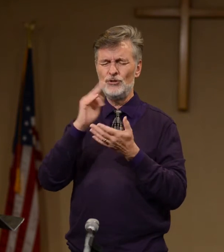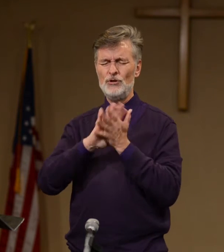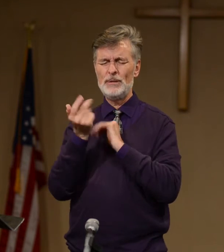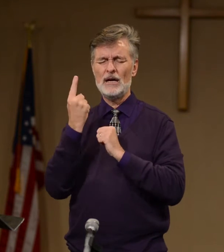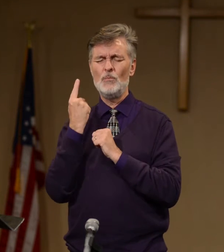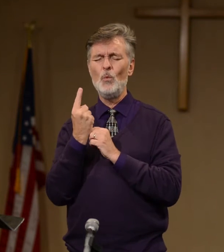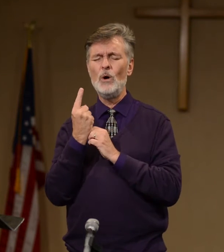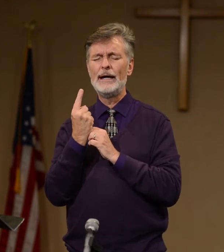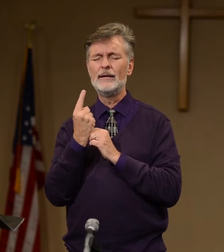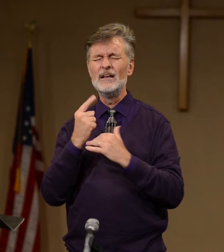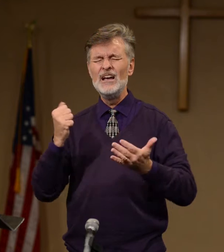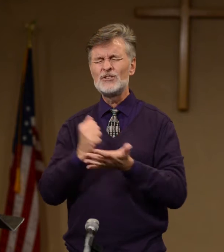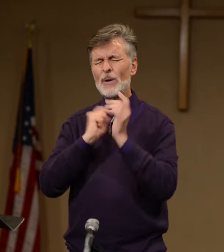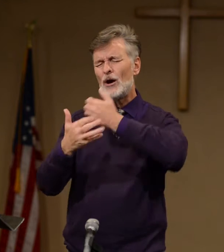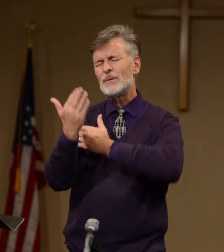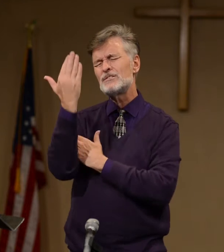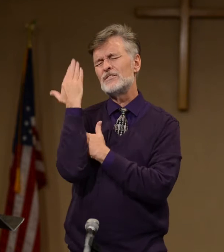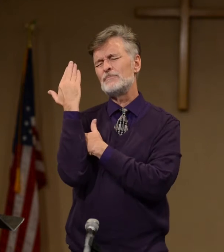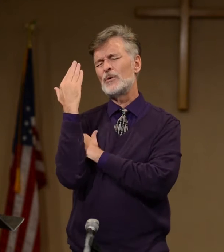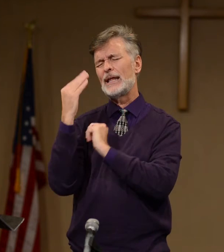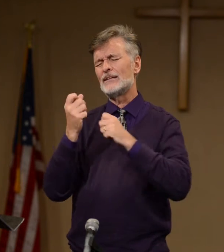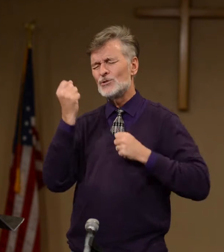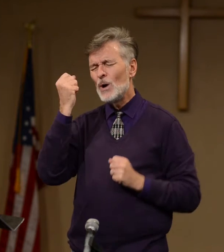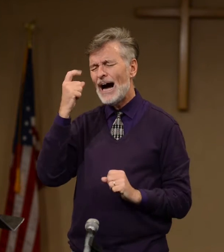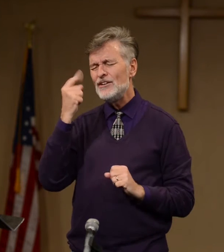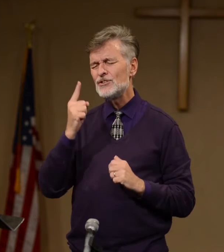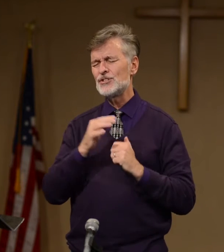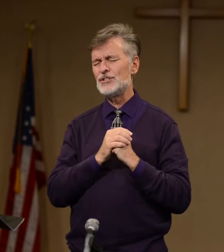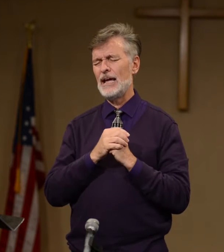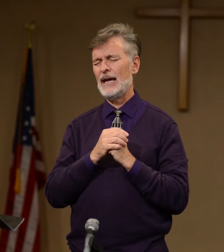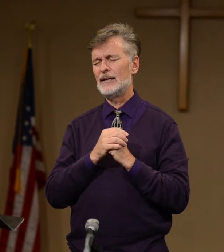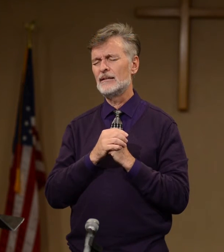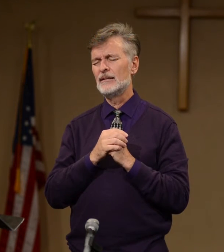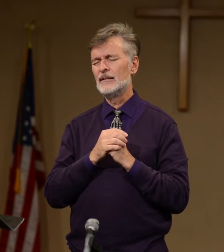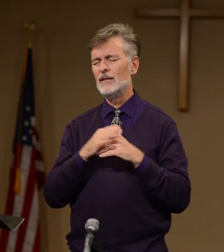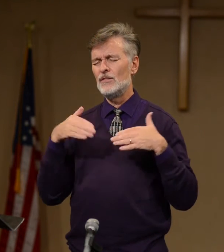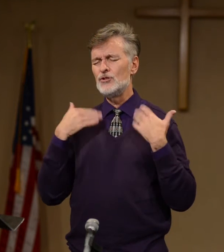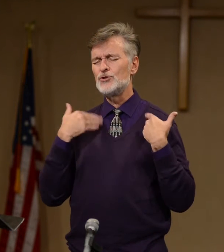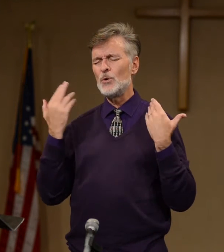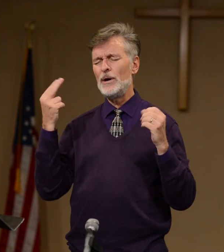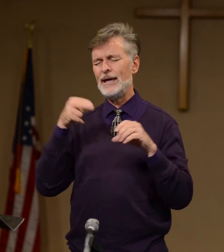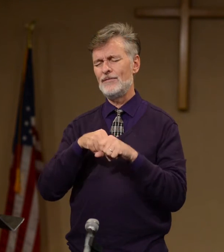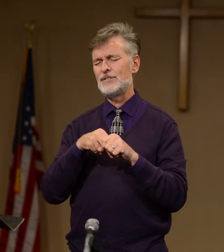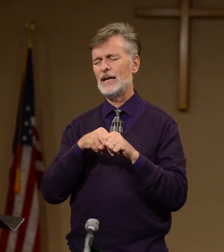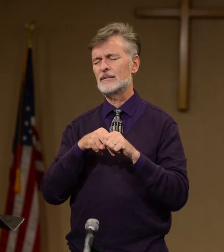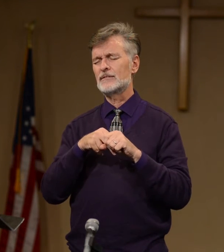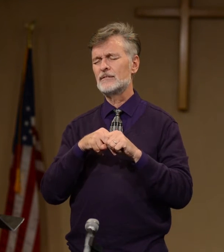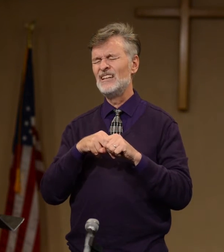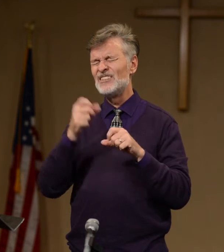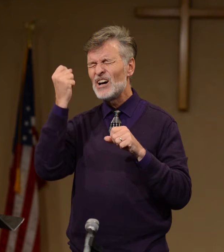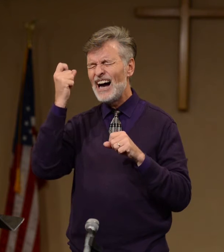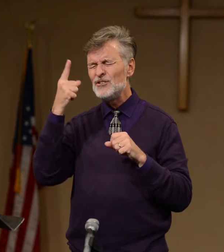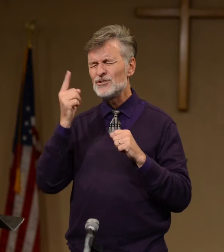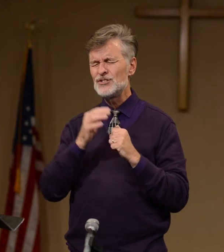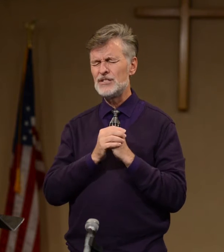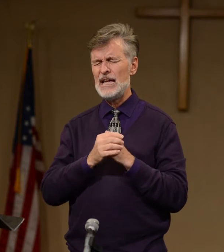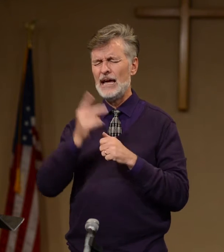to become one. So help us this morning to understand the joy of sex, to understand